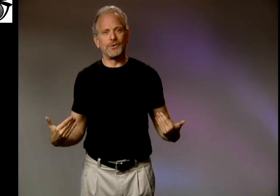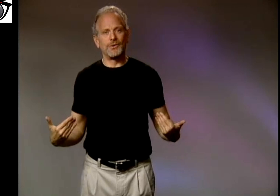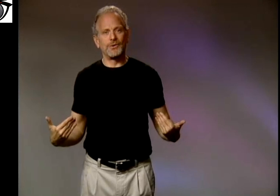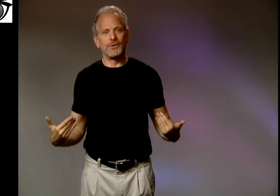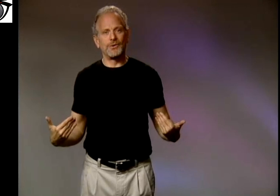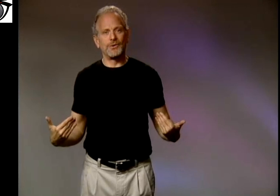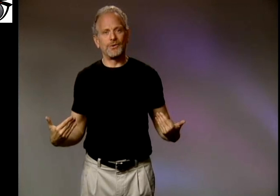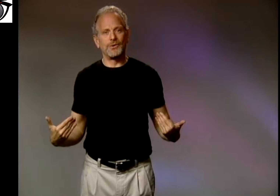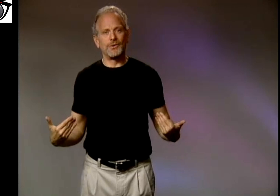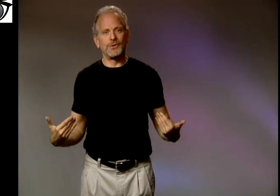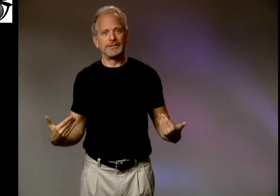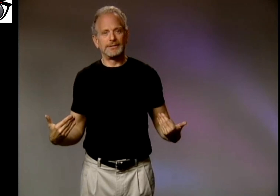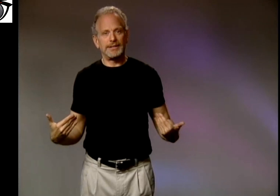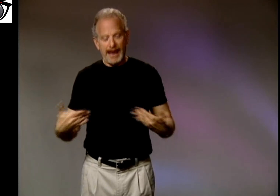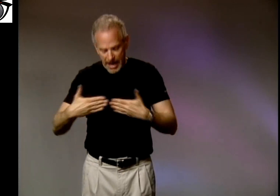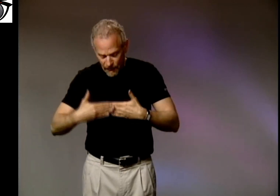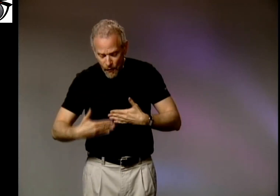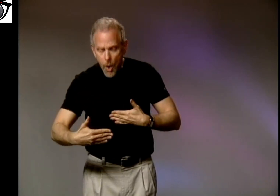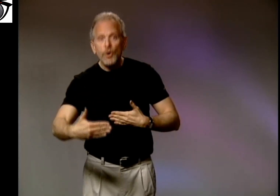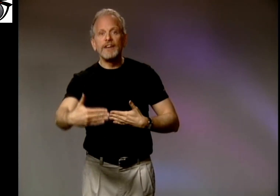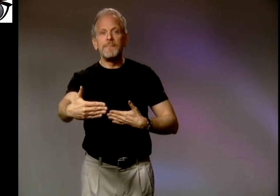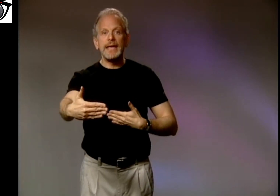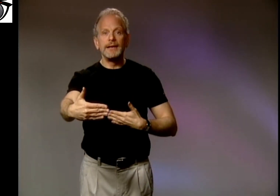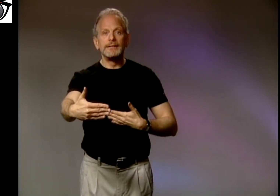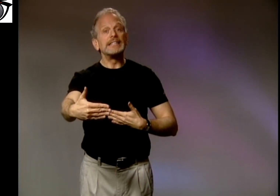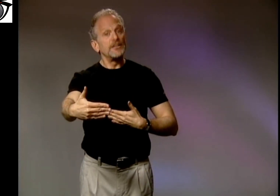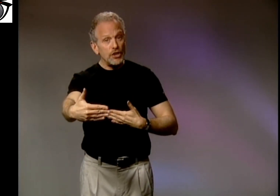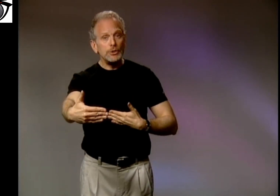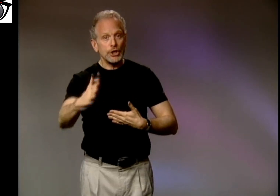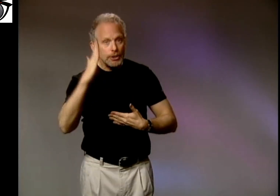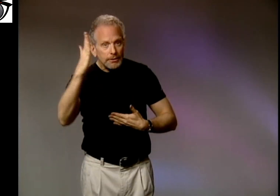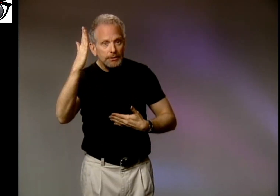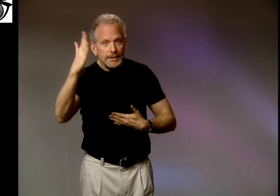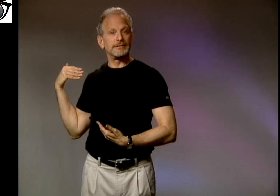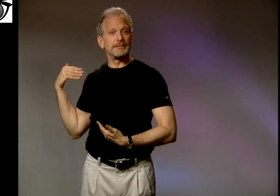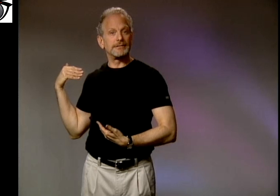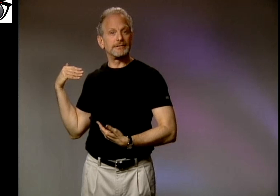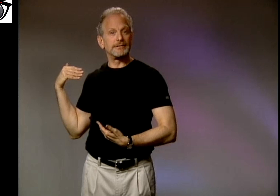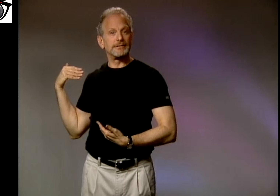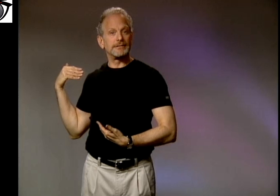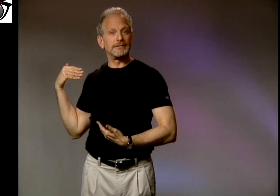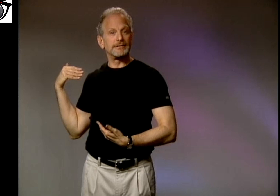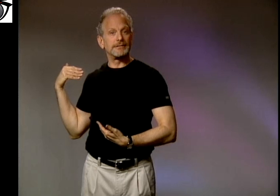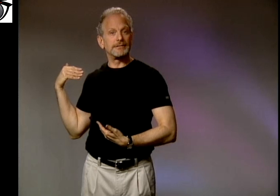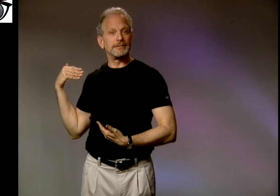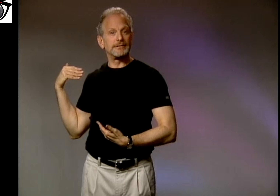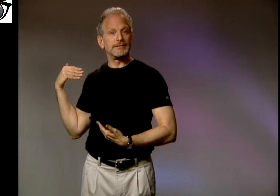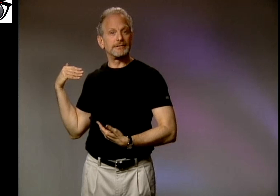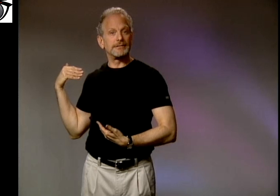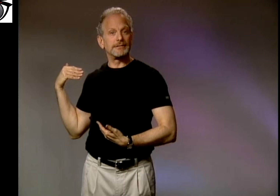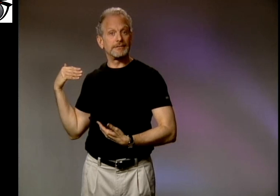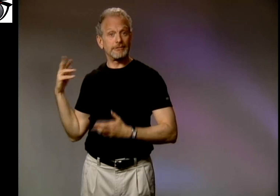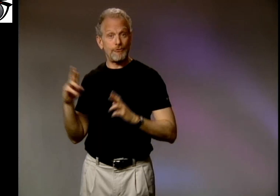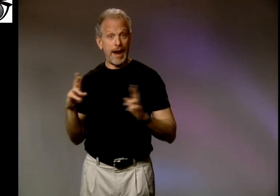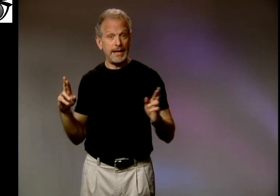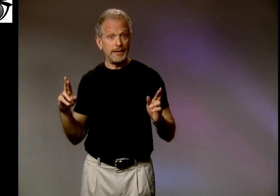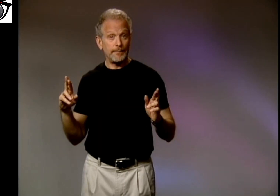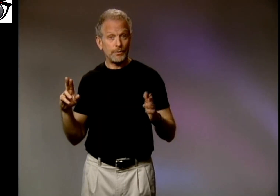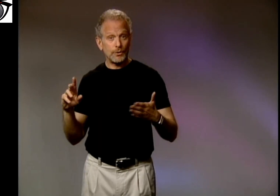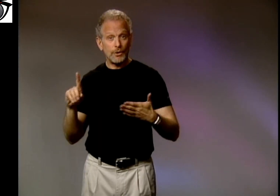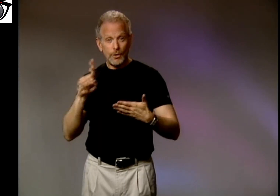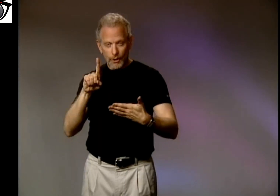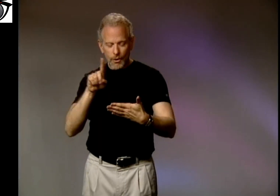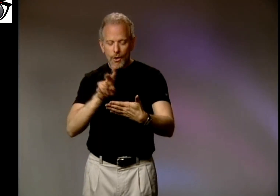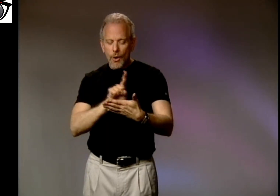am standing as now, and forward of me as the future, and back as past.